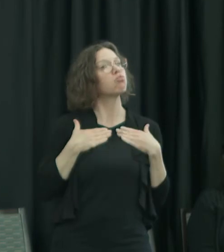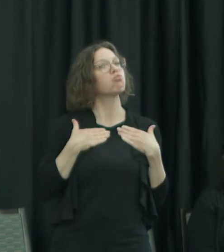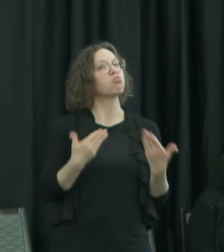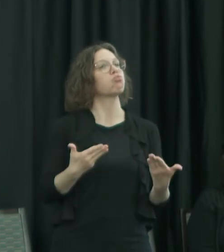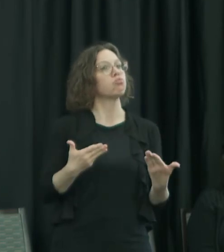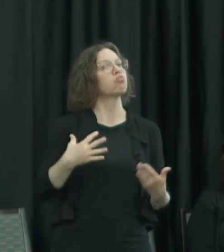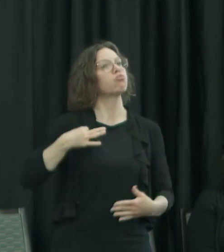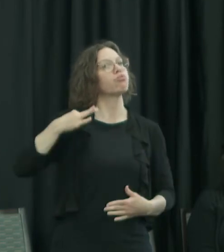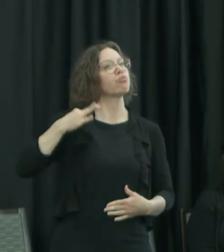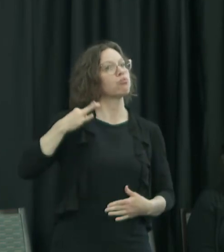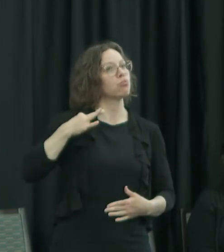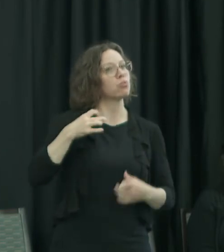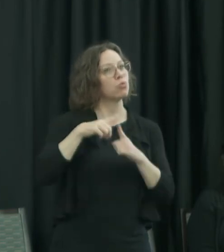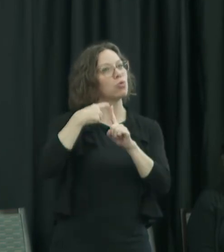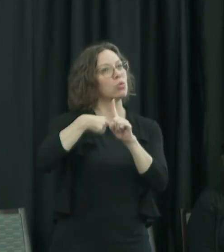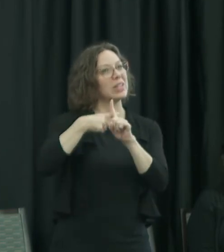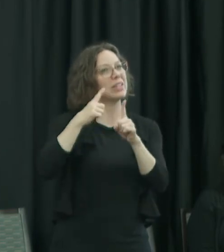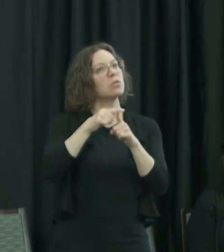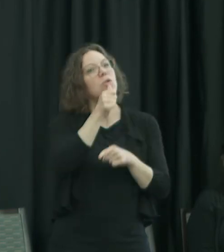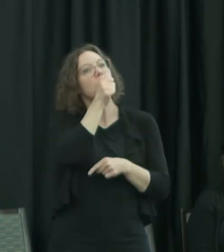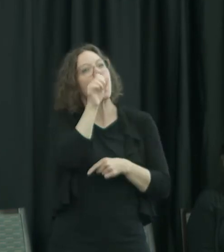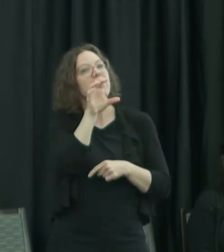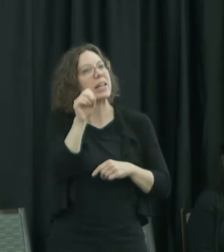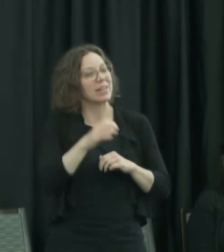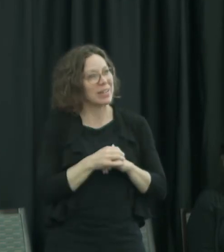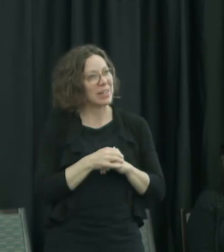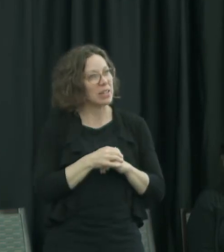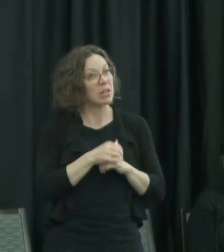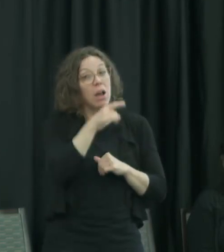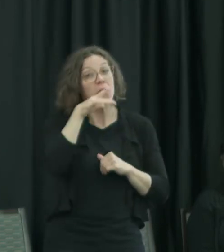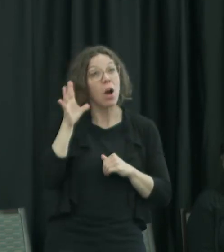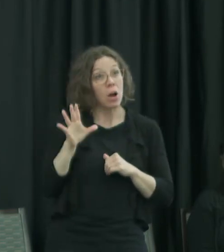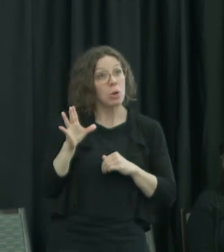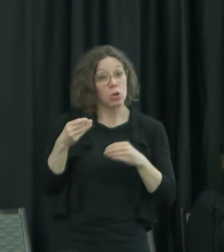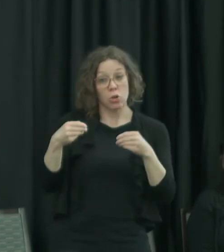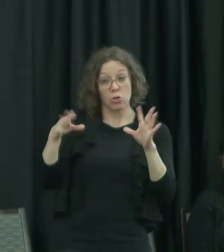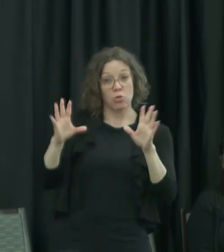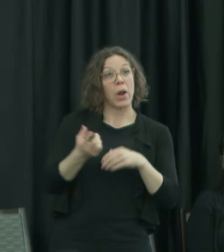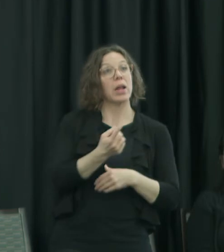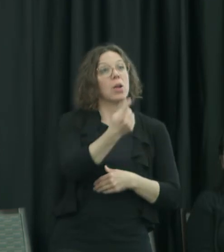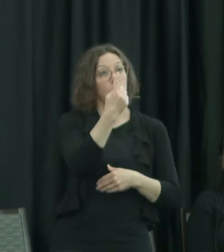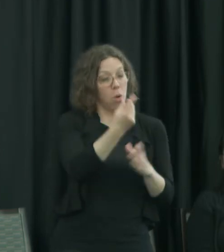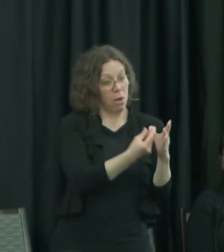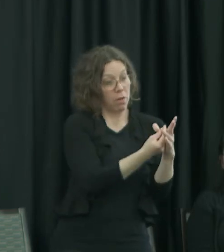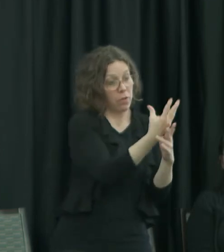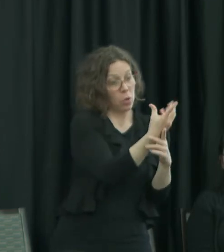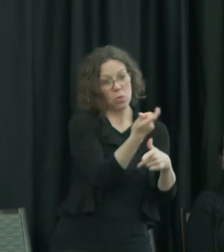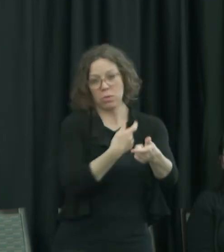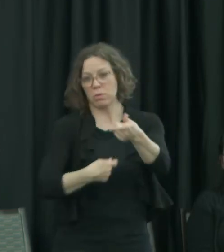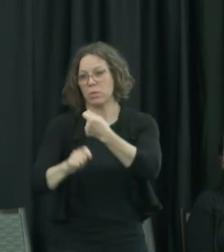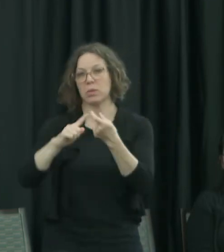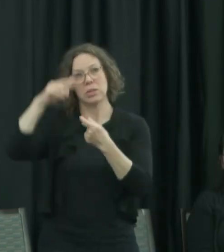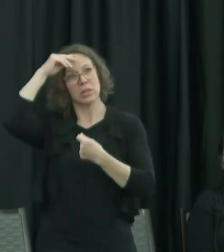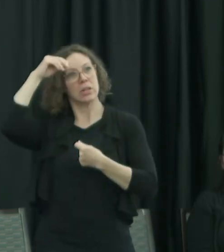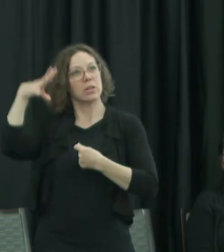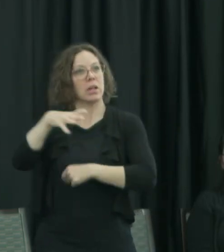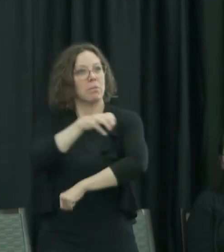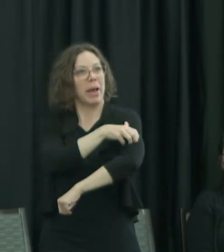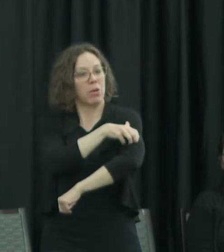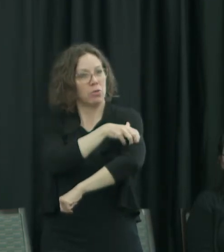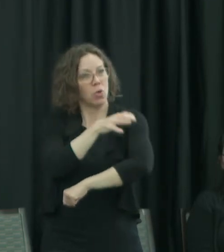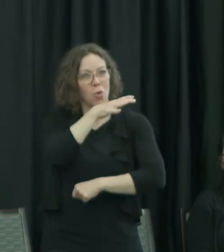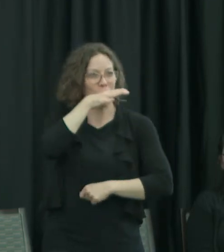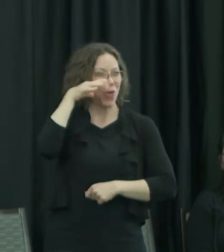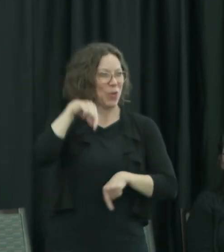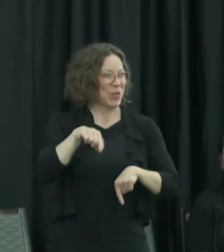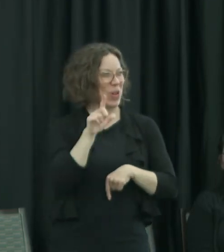years to private entities. Farmers are trading growing one fuel source for another, and this is farming in the